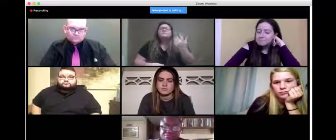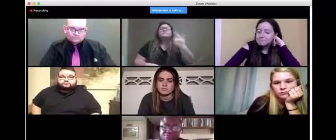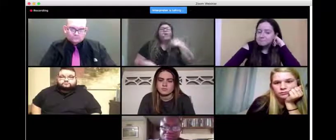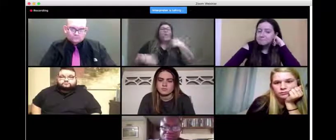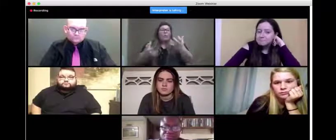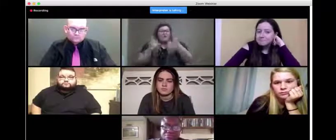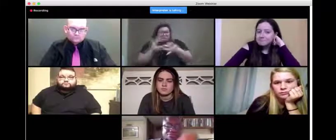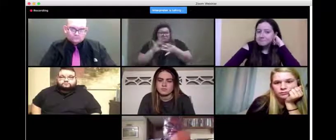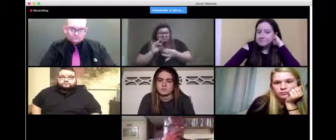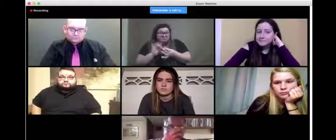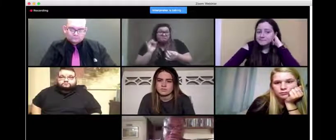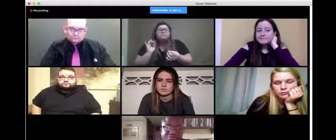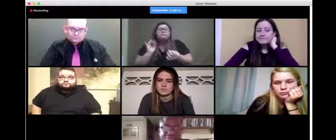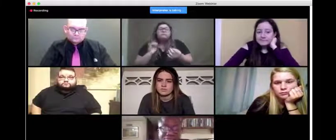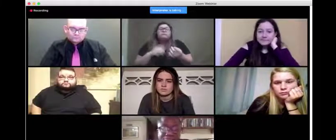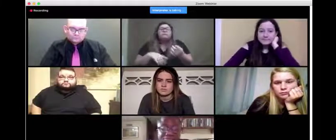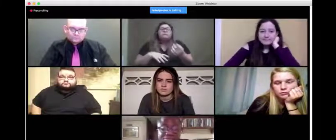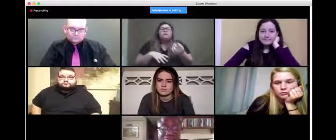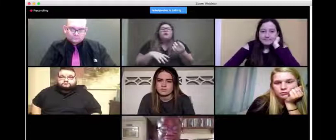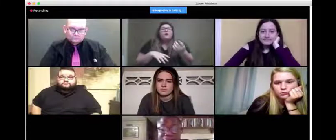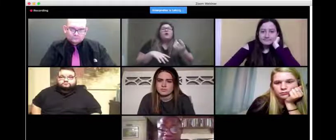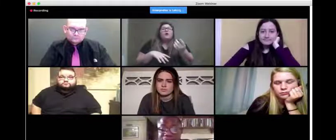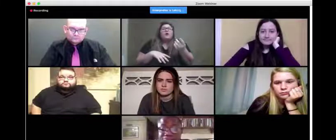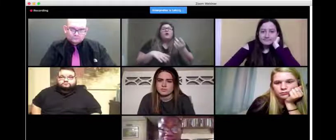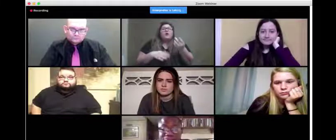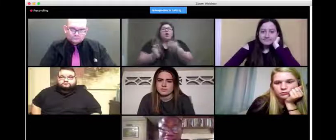Honestly, to me,